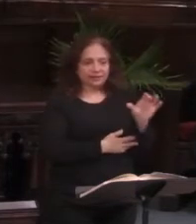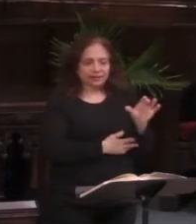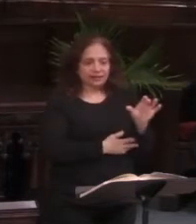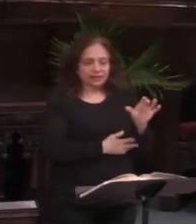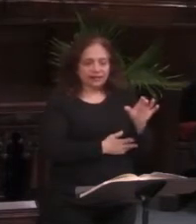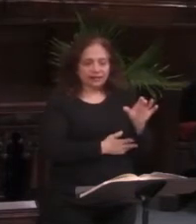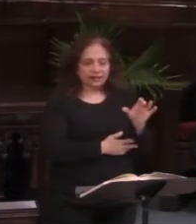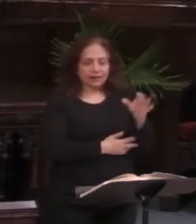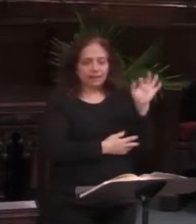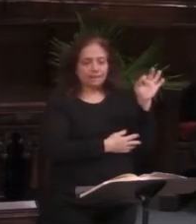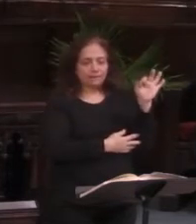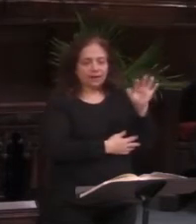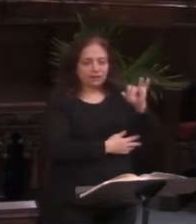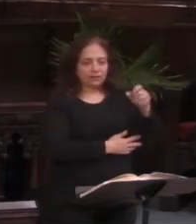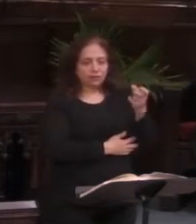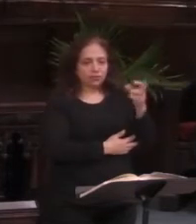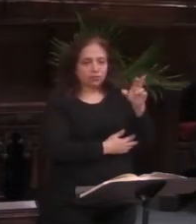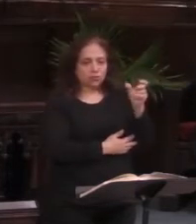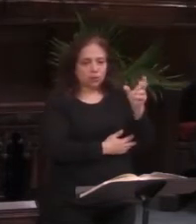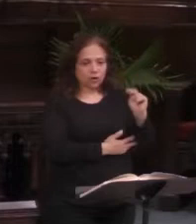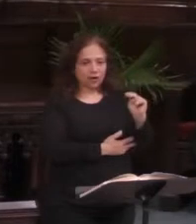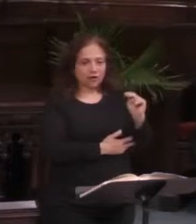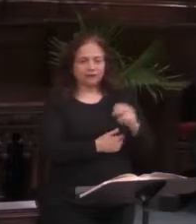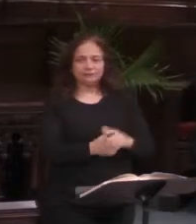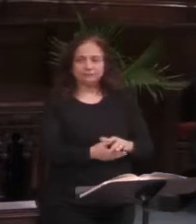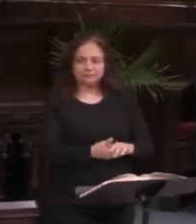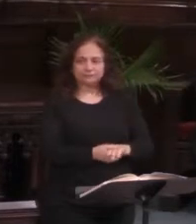Church, Pastor Jordan Rebholz.